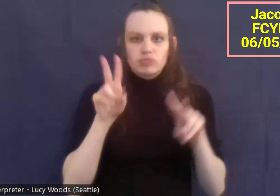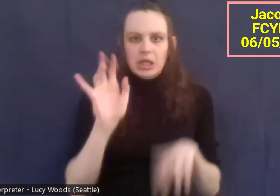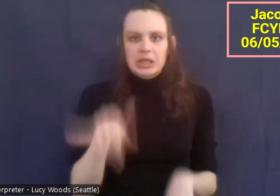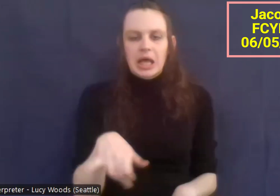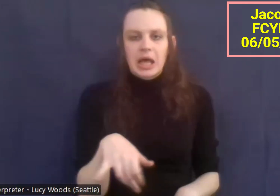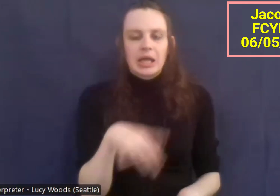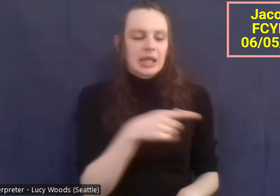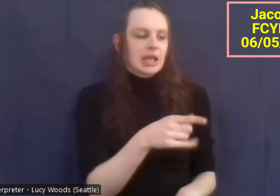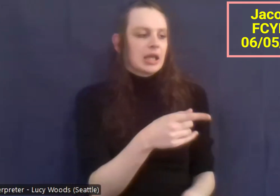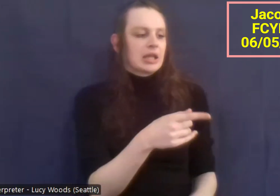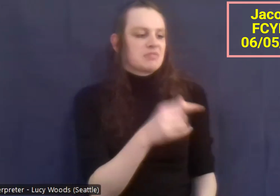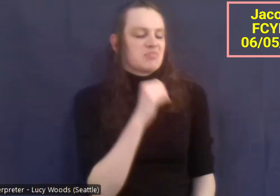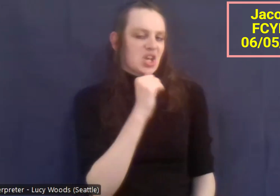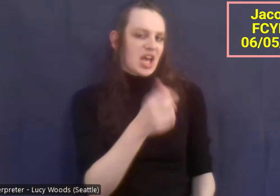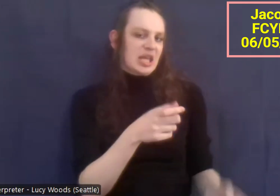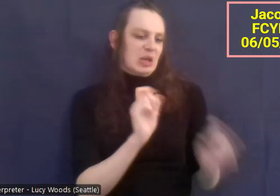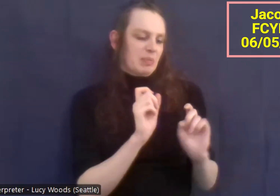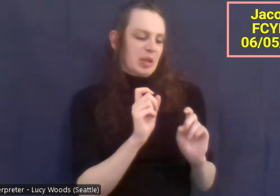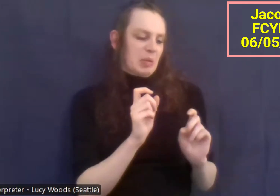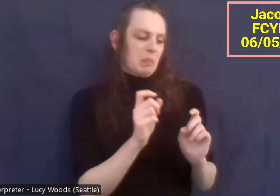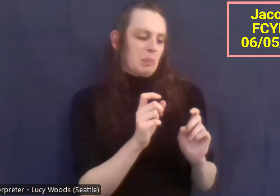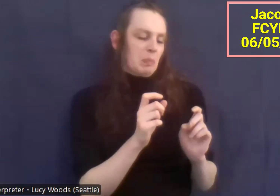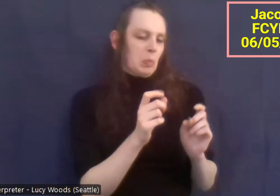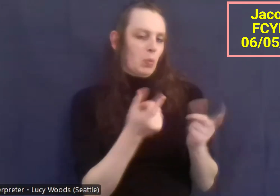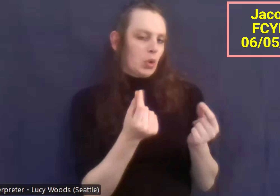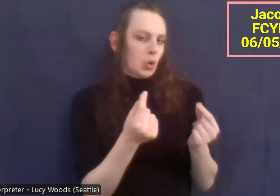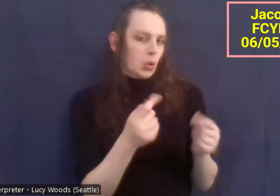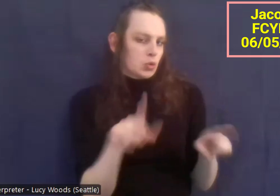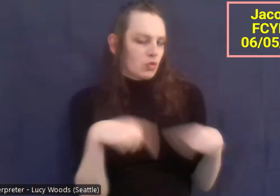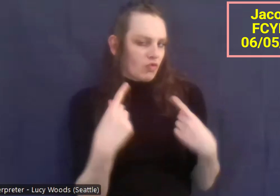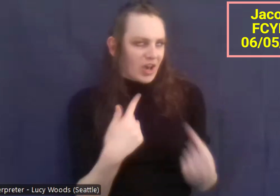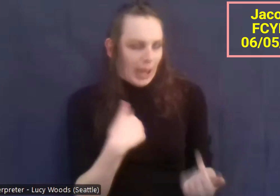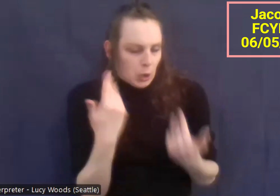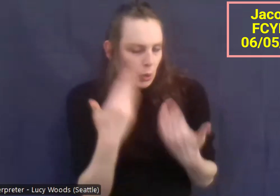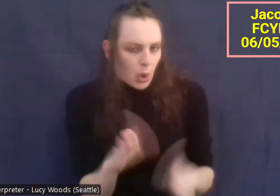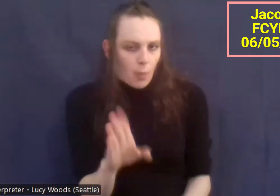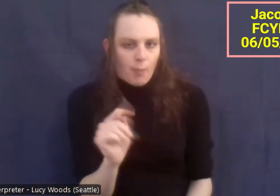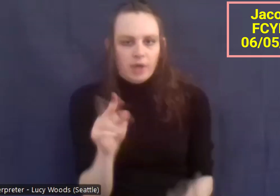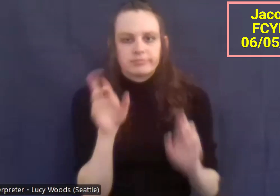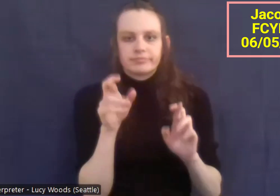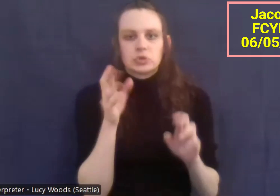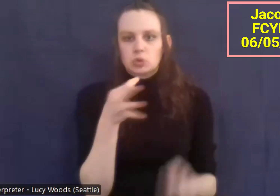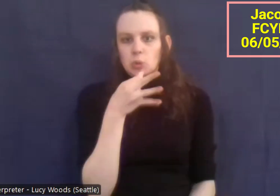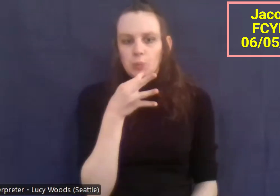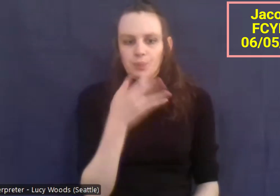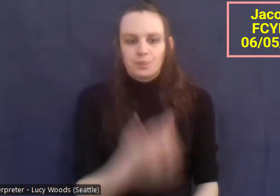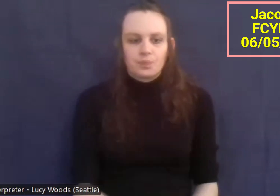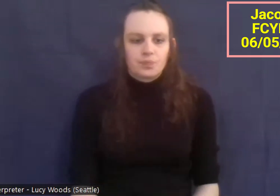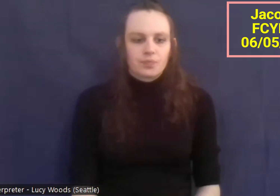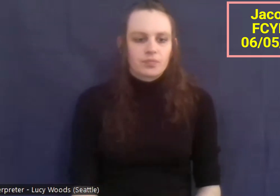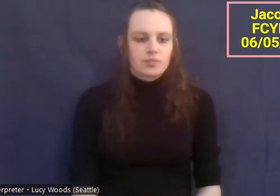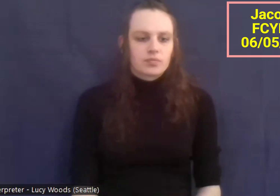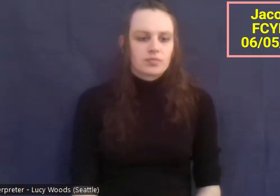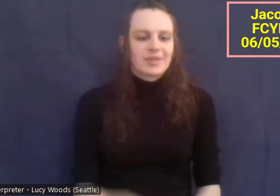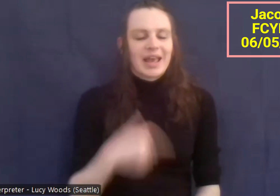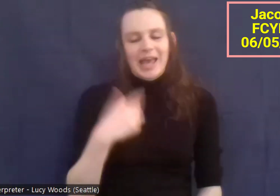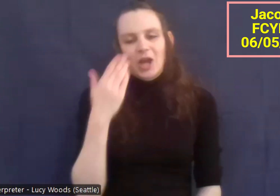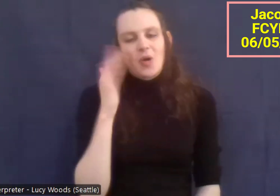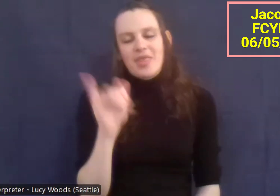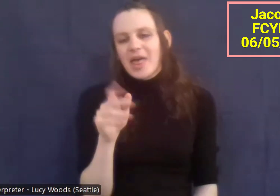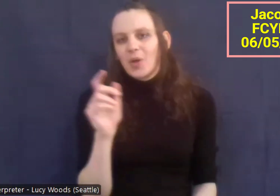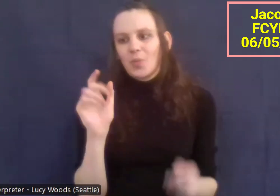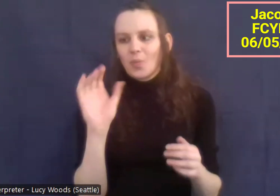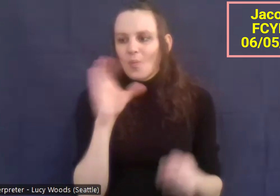the instructions thus far, but I'm hopeful that it will come soon. Which is weird because I've never been the kind of